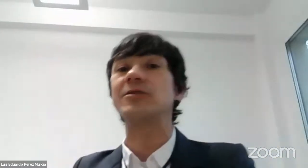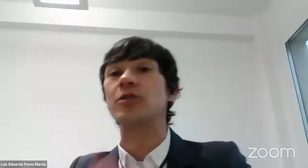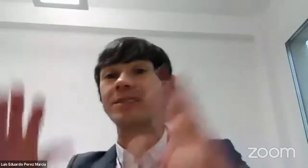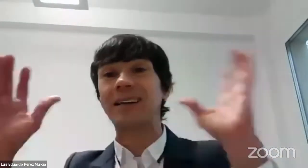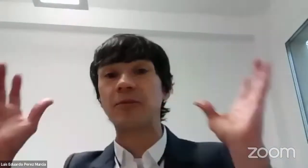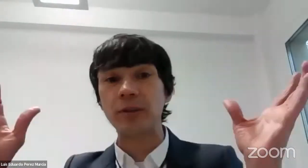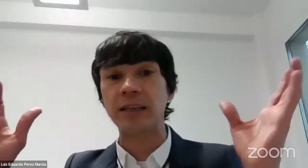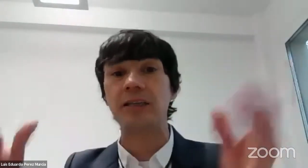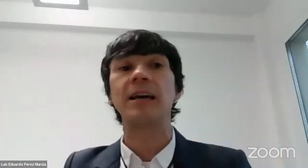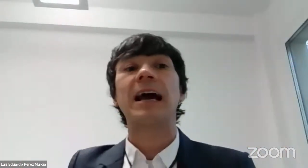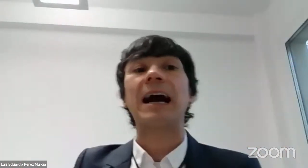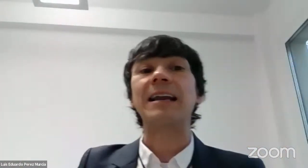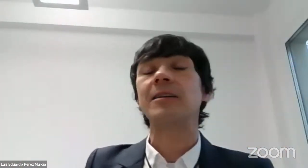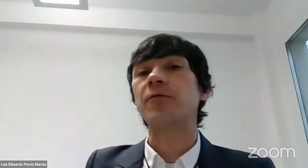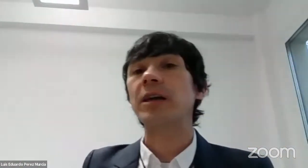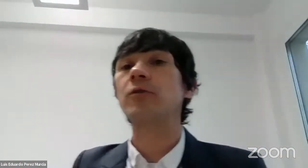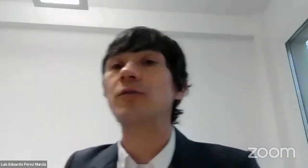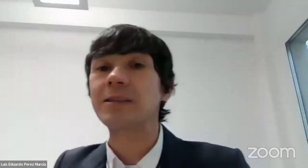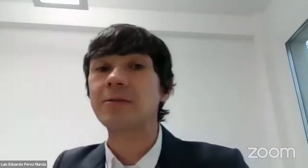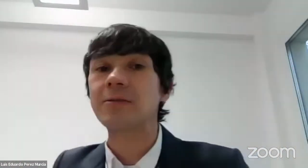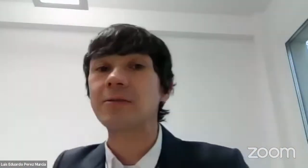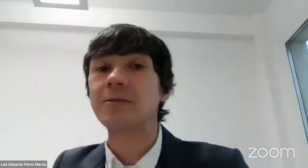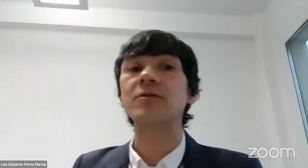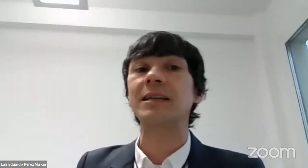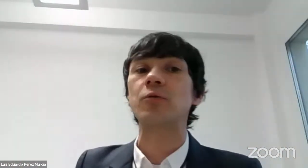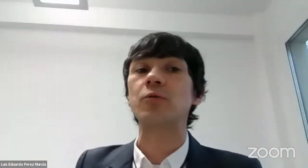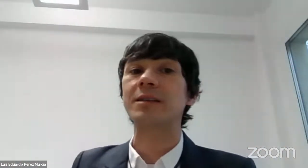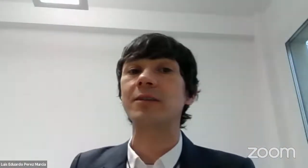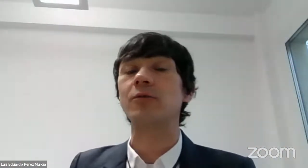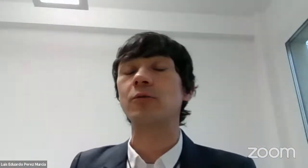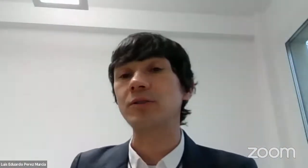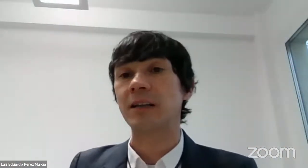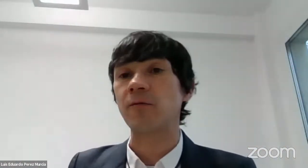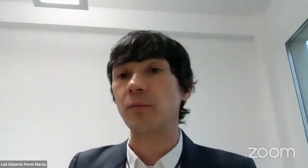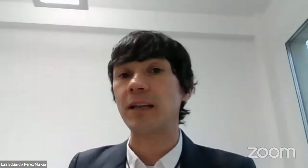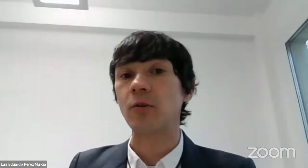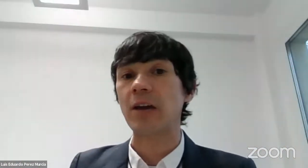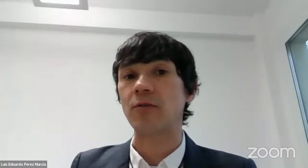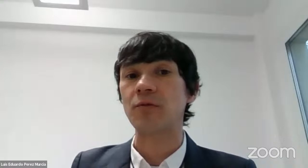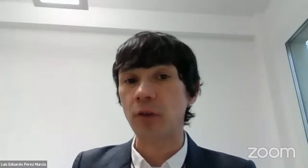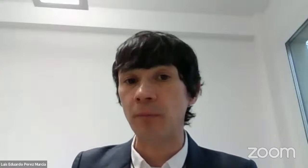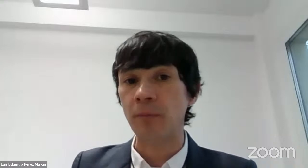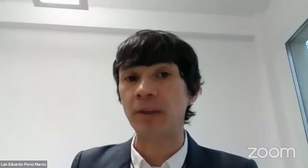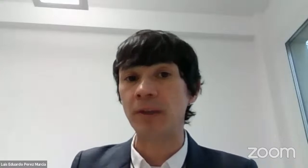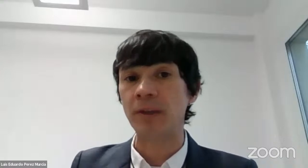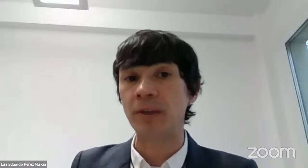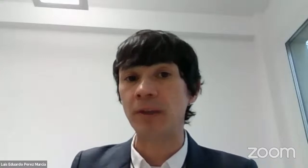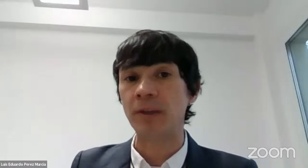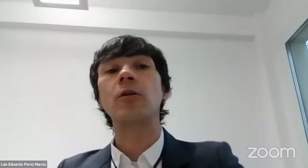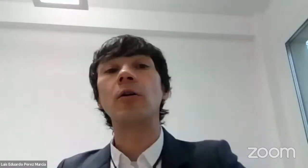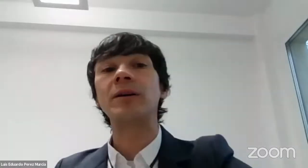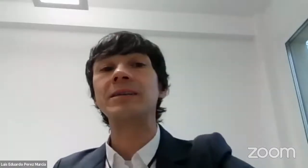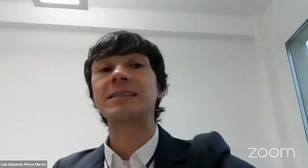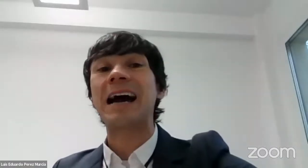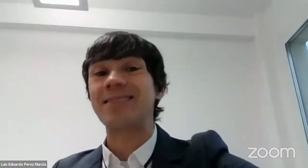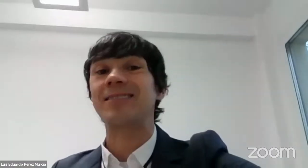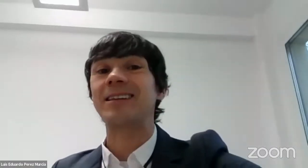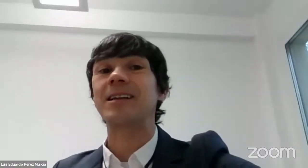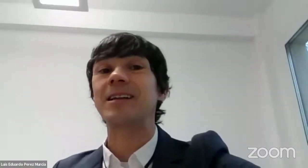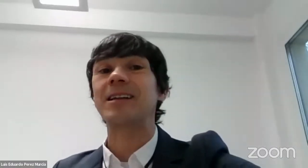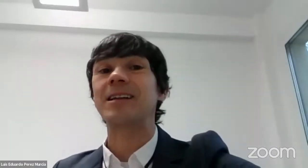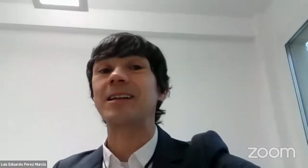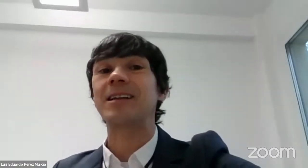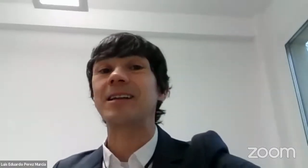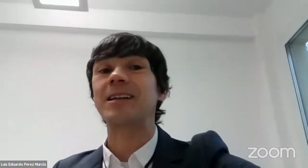reality rather than just a dream, and in the framework of the 2022 Transforming Education Summit, we call governments and